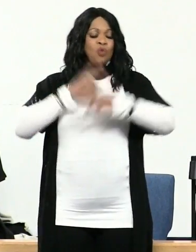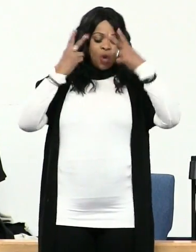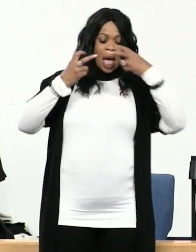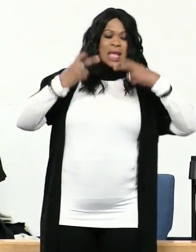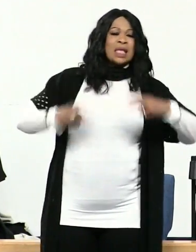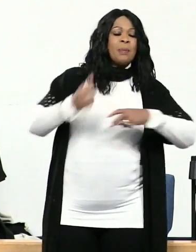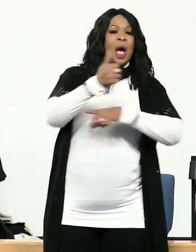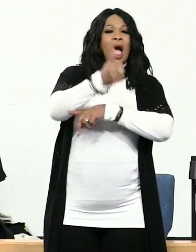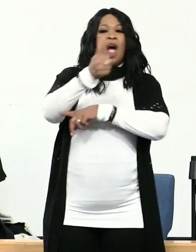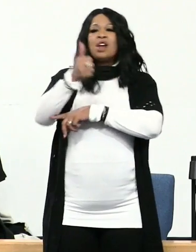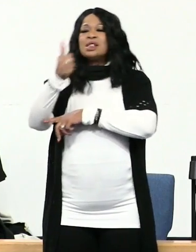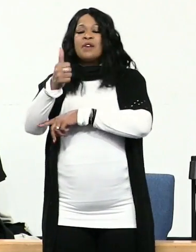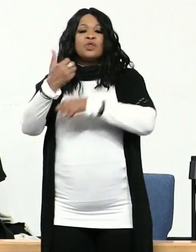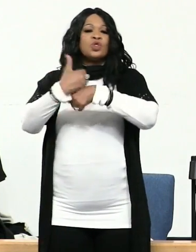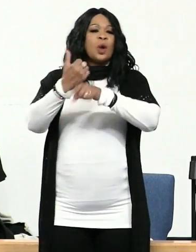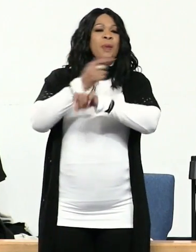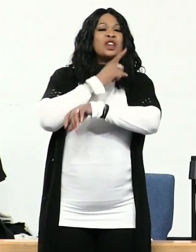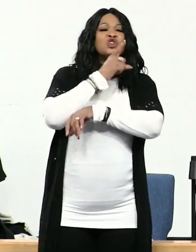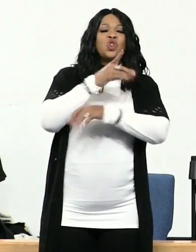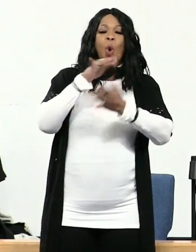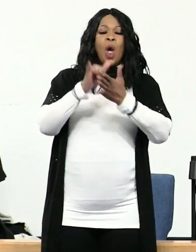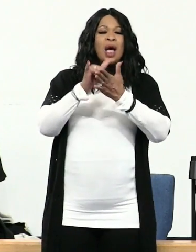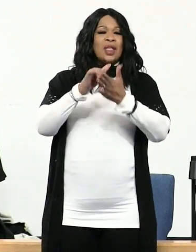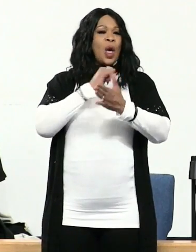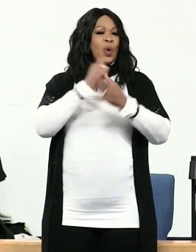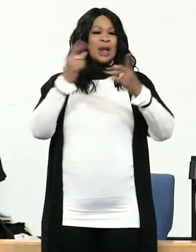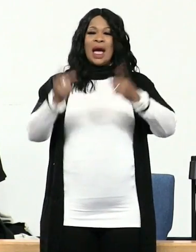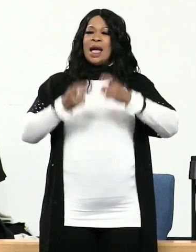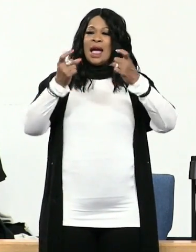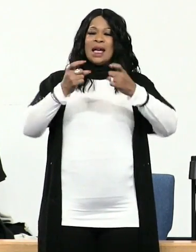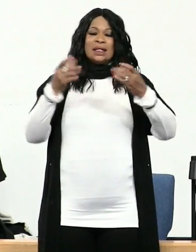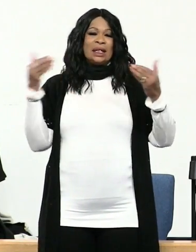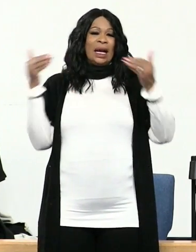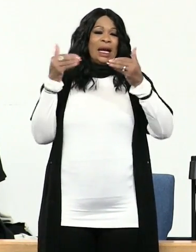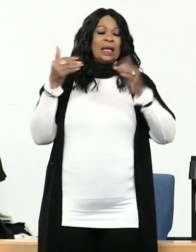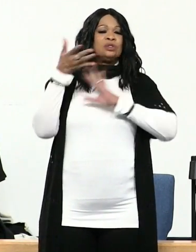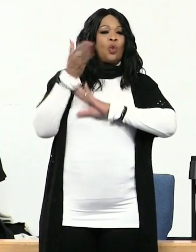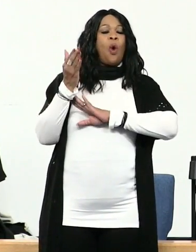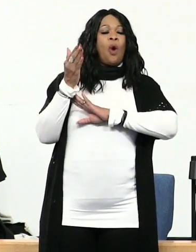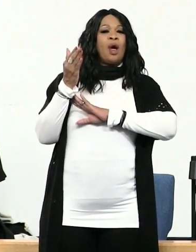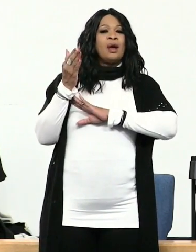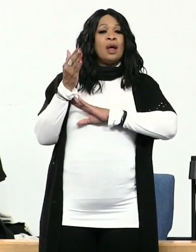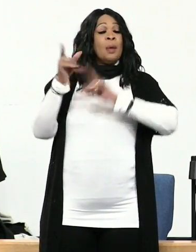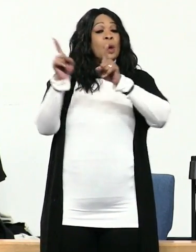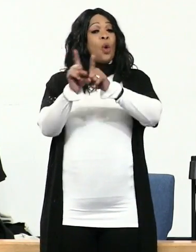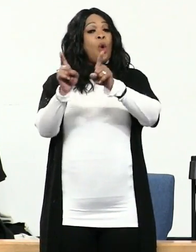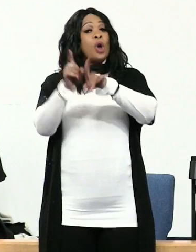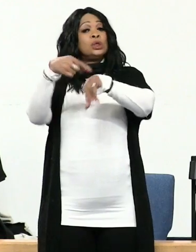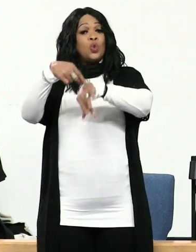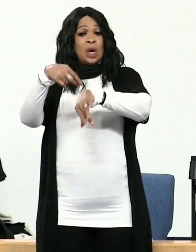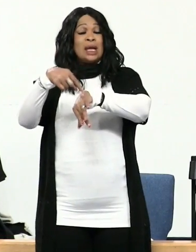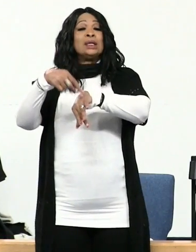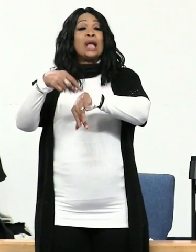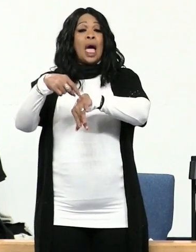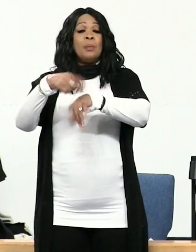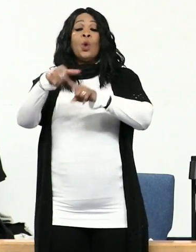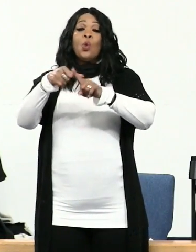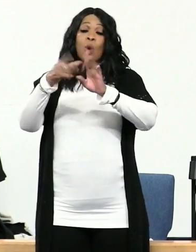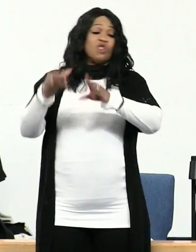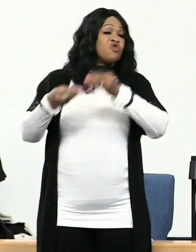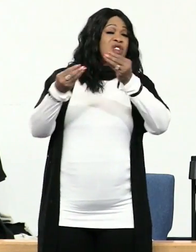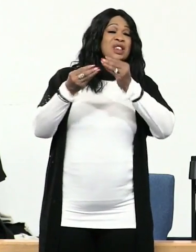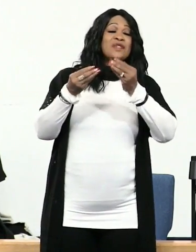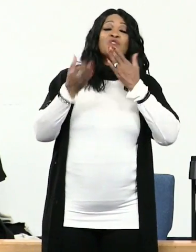ourselves to make sure that we haven't sinned against God. But it's also a time where we are to give thanks